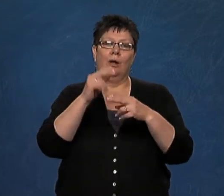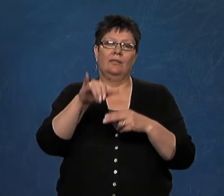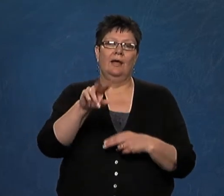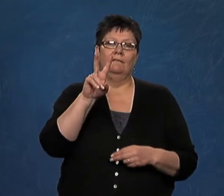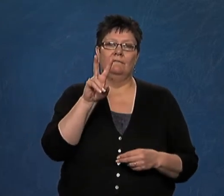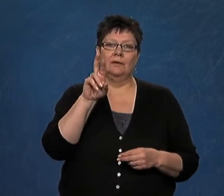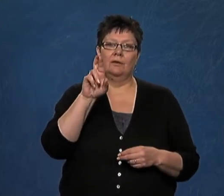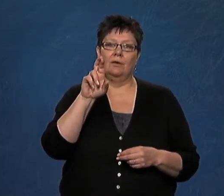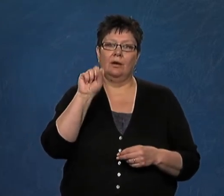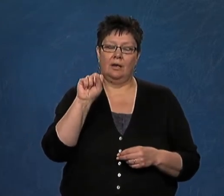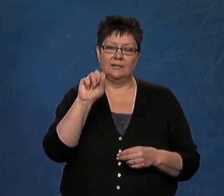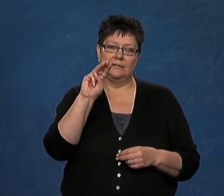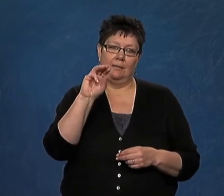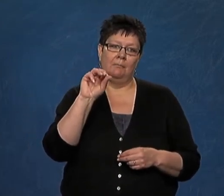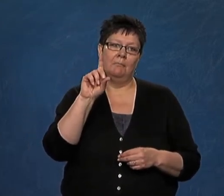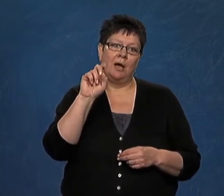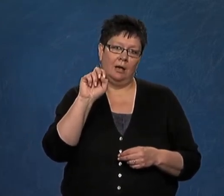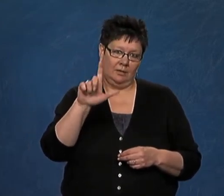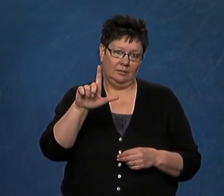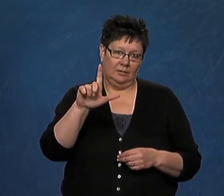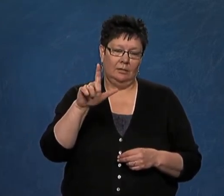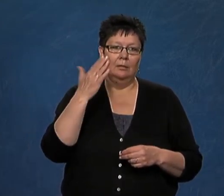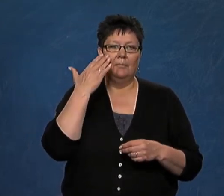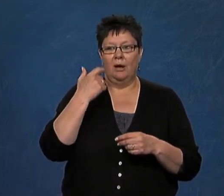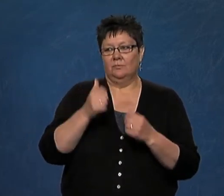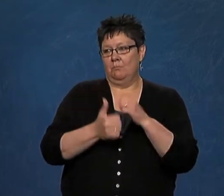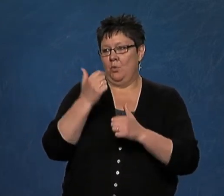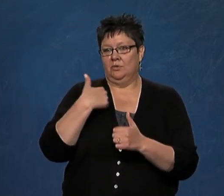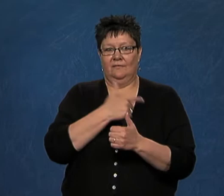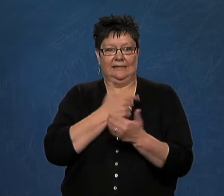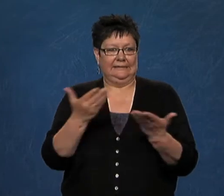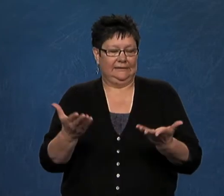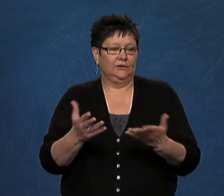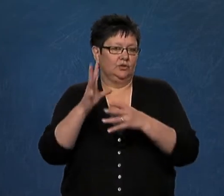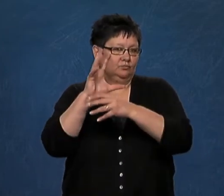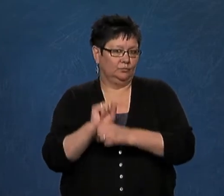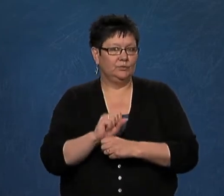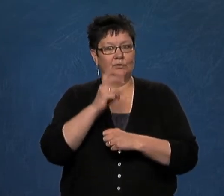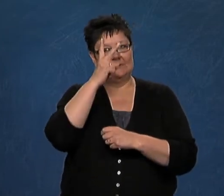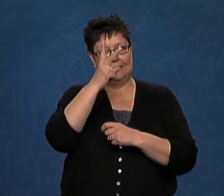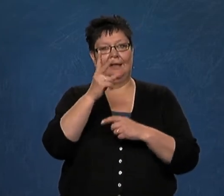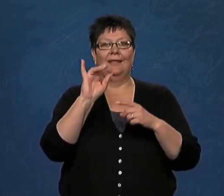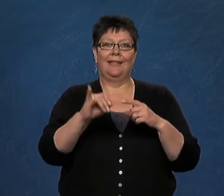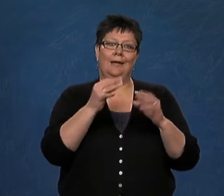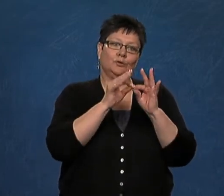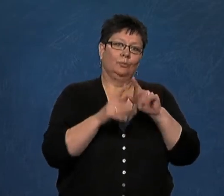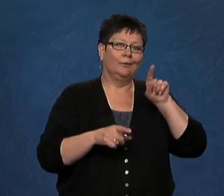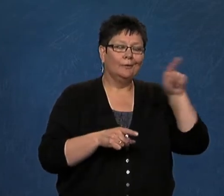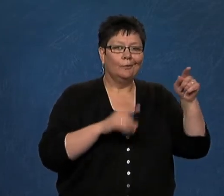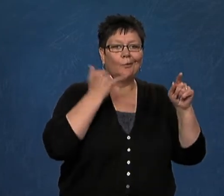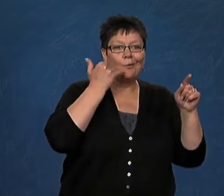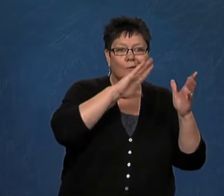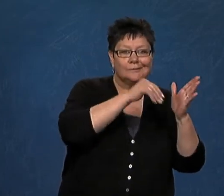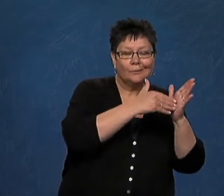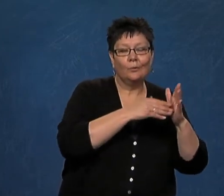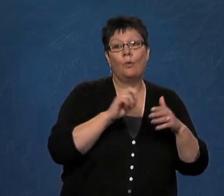courtroom with the judge and the lawyer and attorney, and we use VRS. We traditionally see that the interpreter is at a